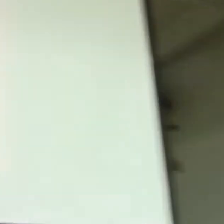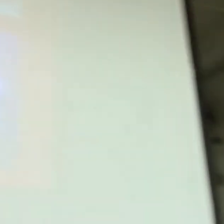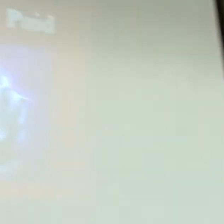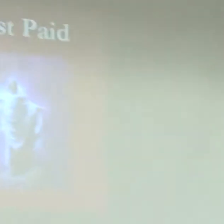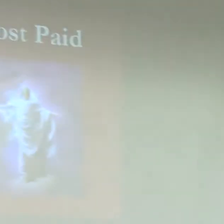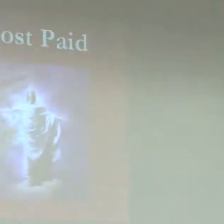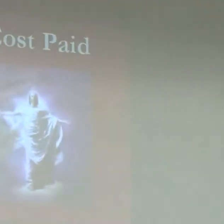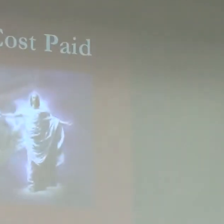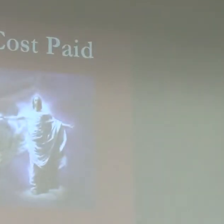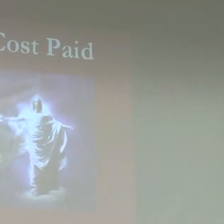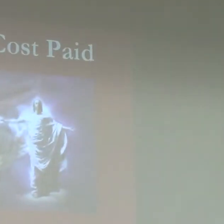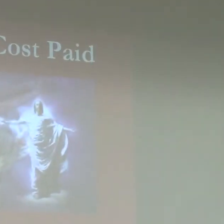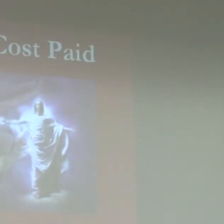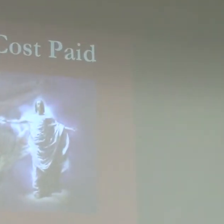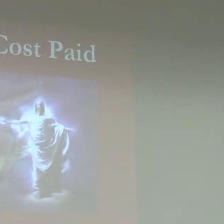So we're going to talk about the cost being paid.